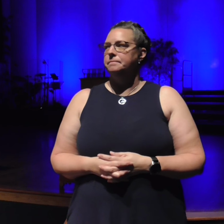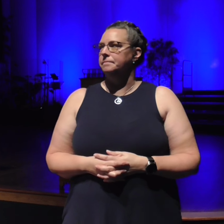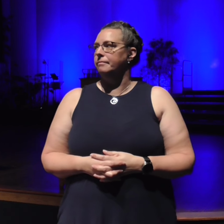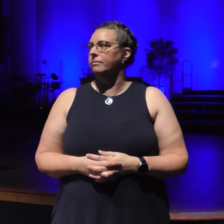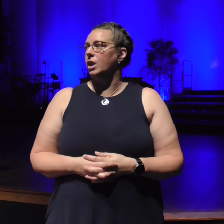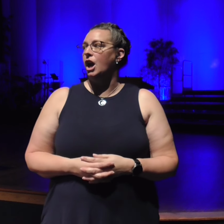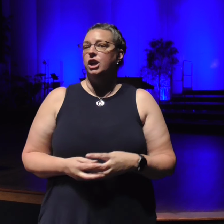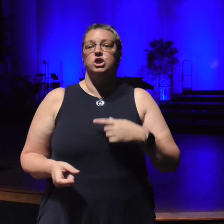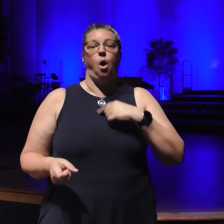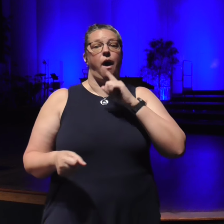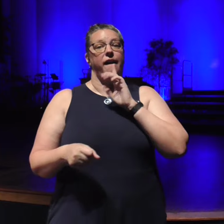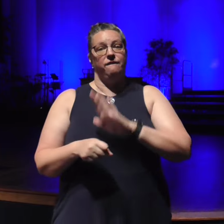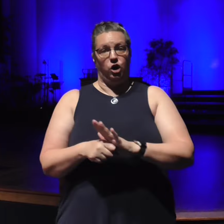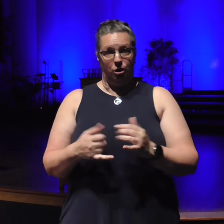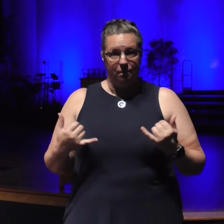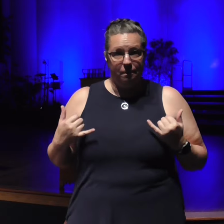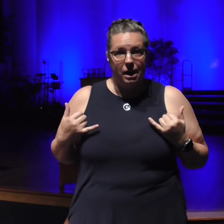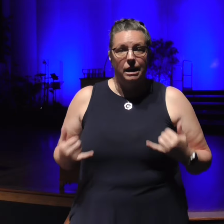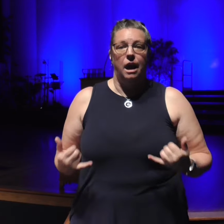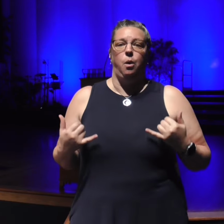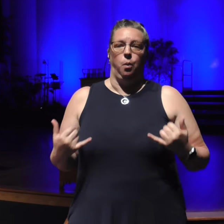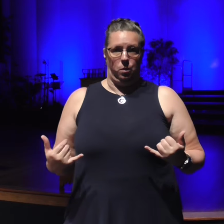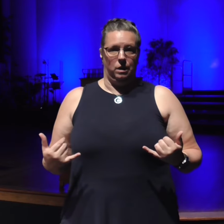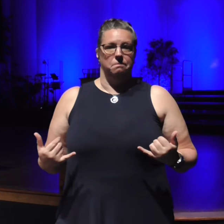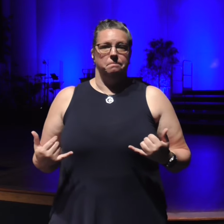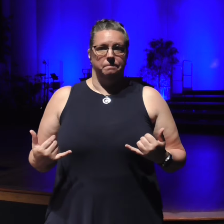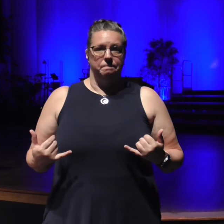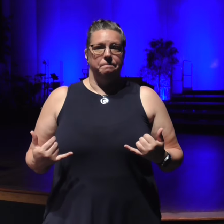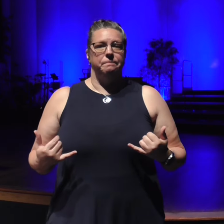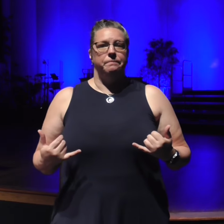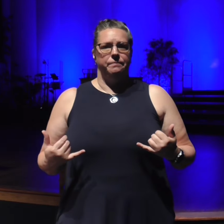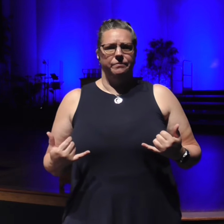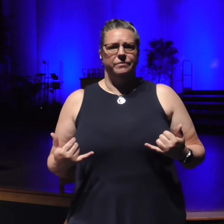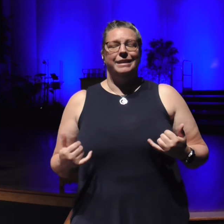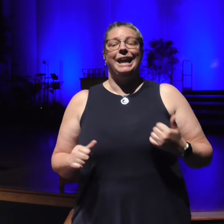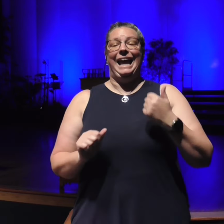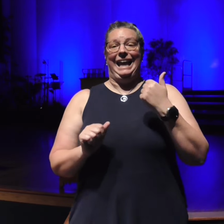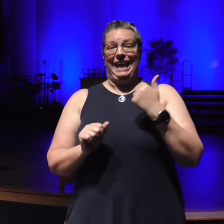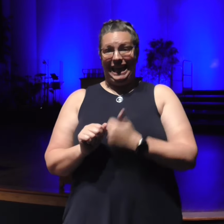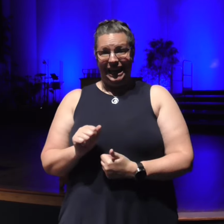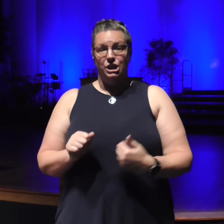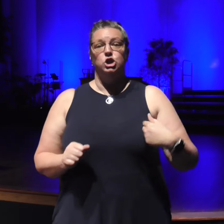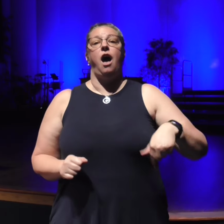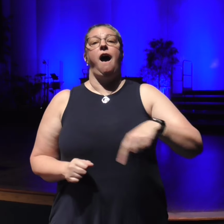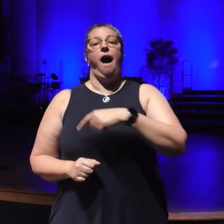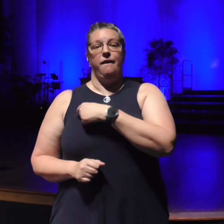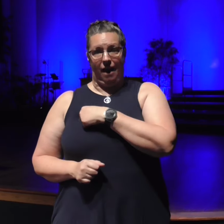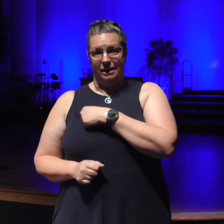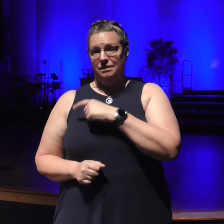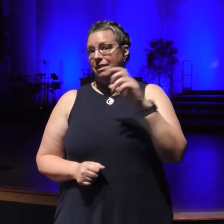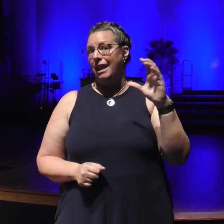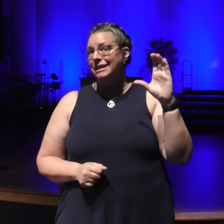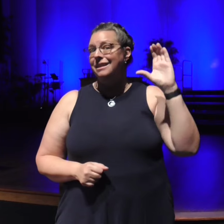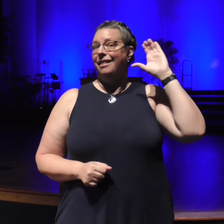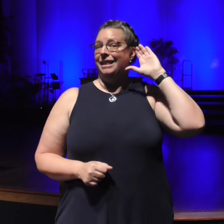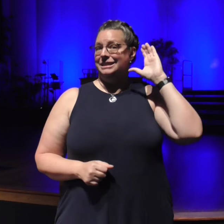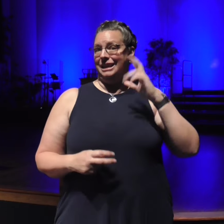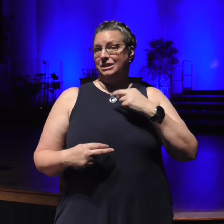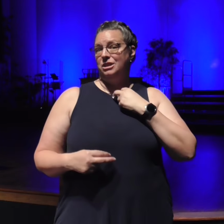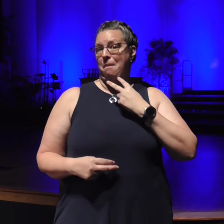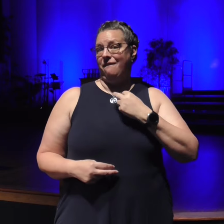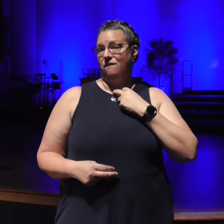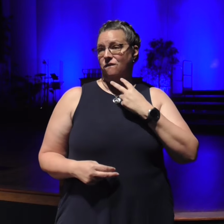So I affirm right now that each person in the sound of my voice